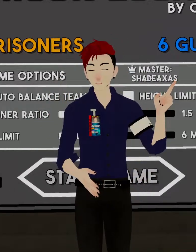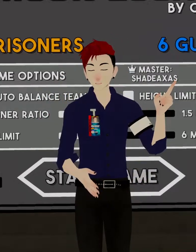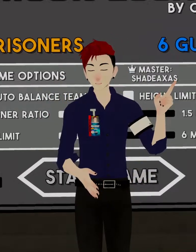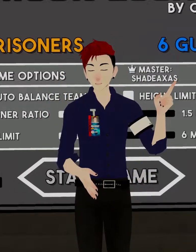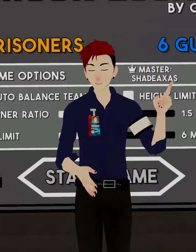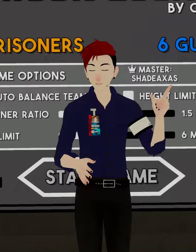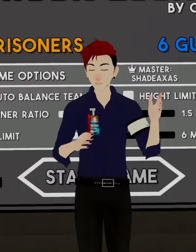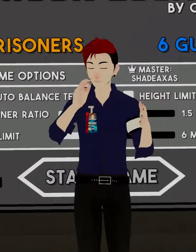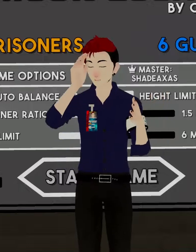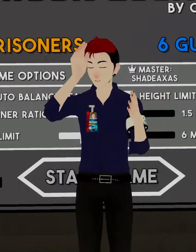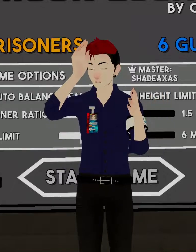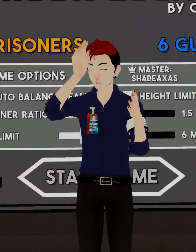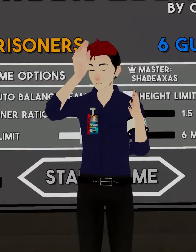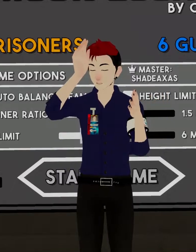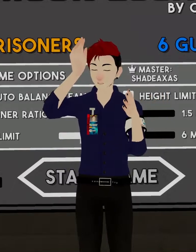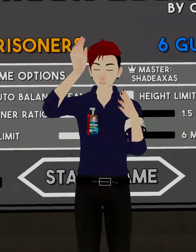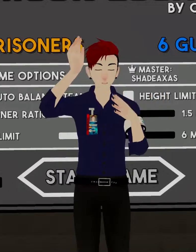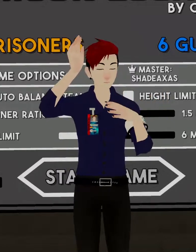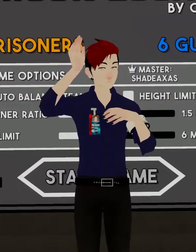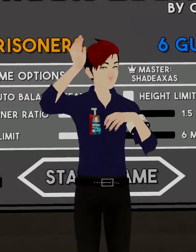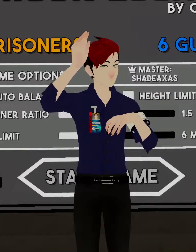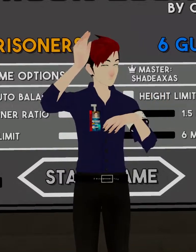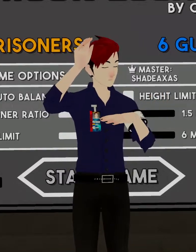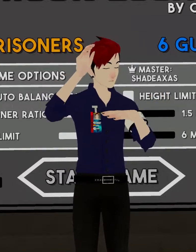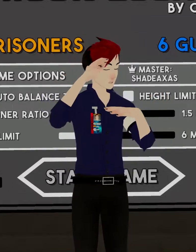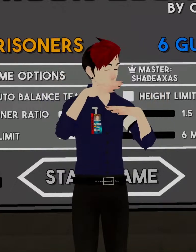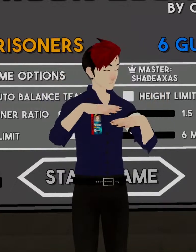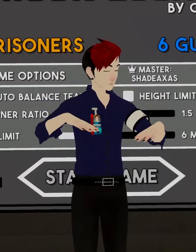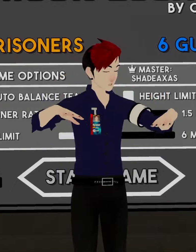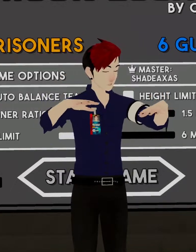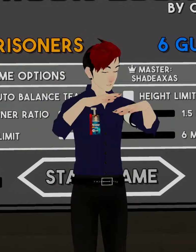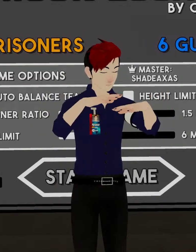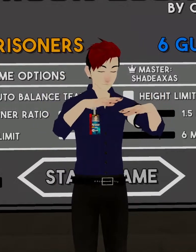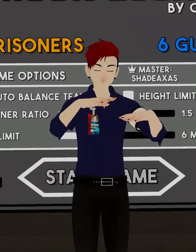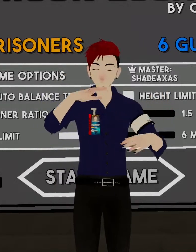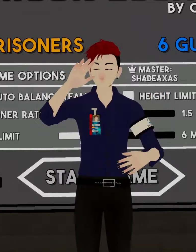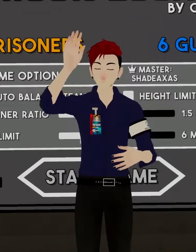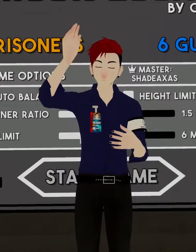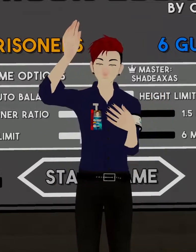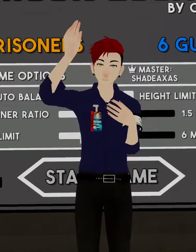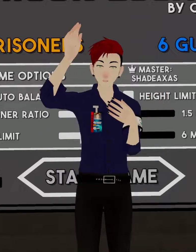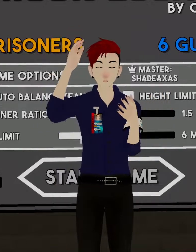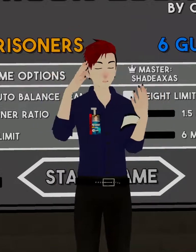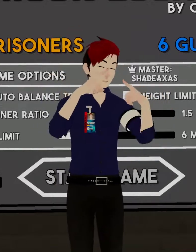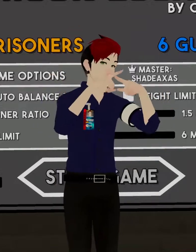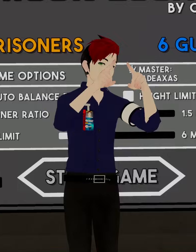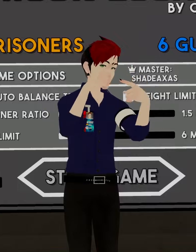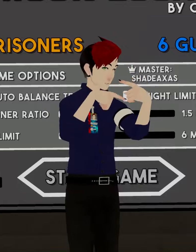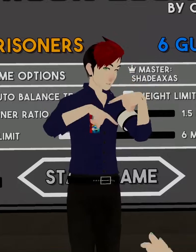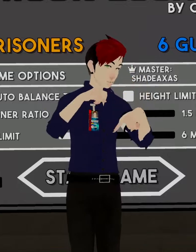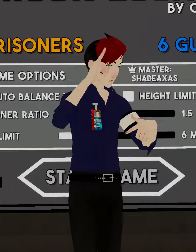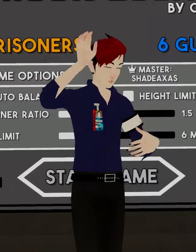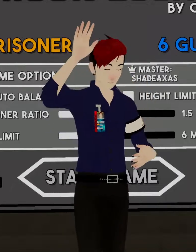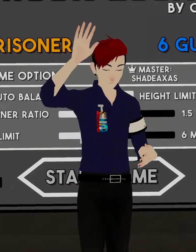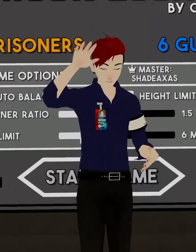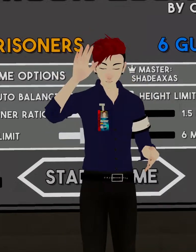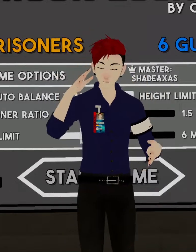There is the basketball court. So there's different signs for basketball.